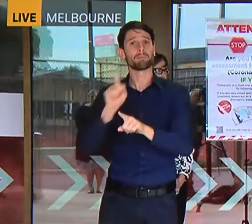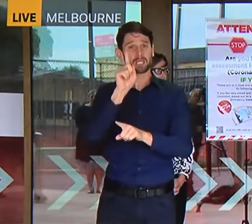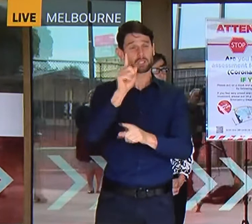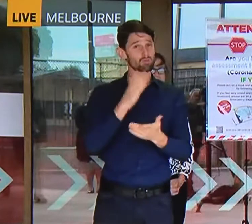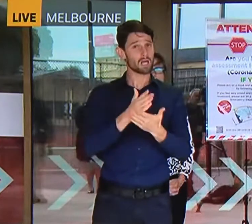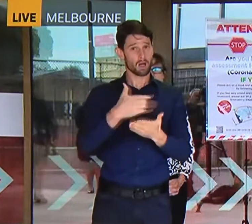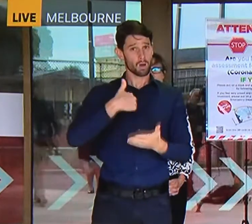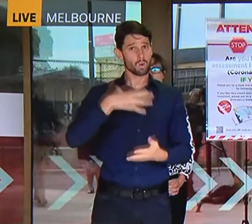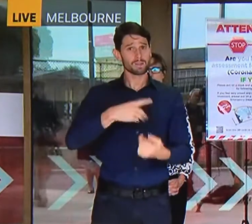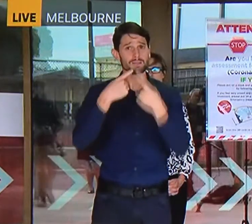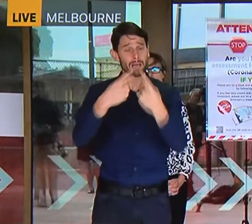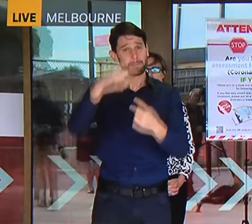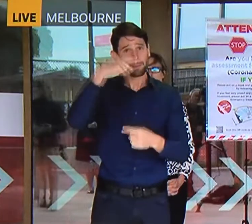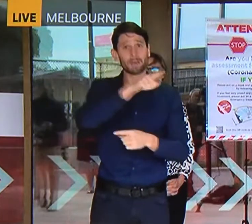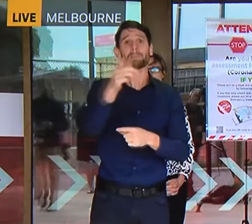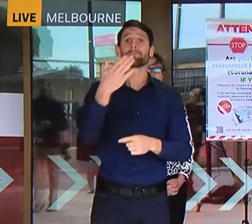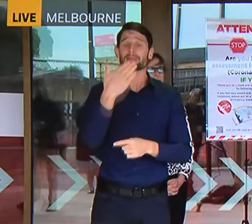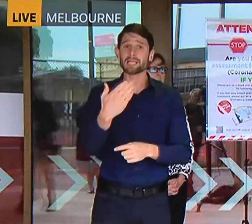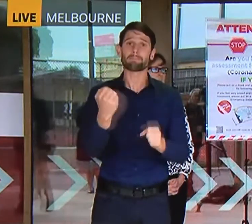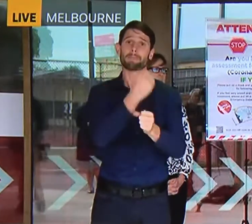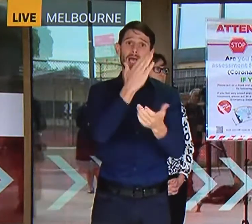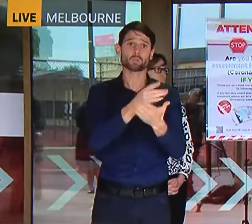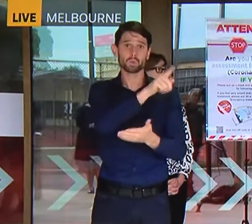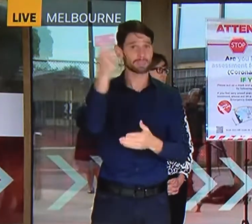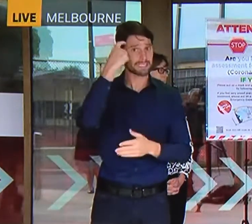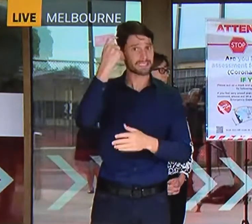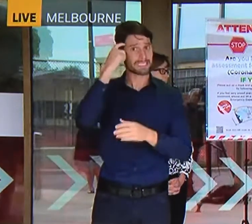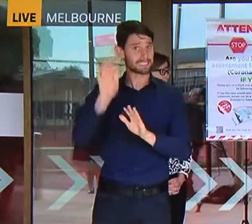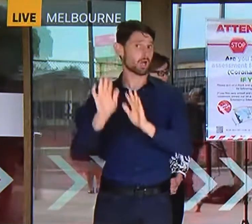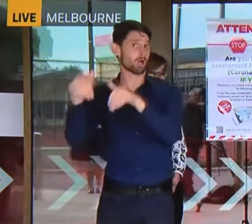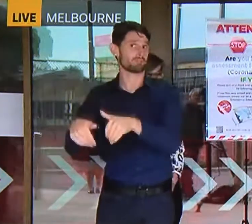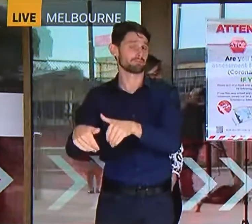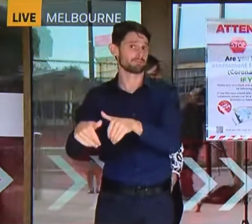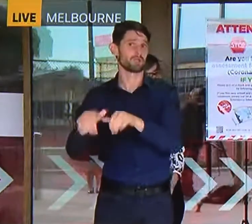to reduce the burden on our healthcare system.